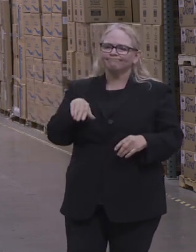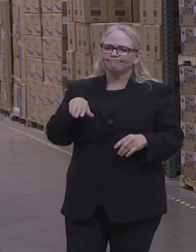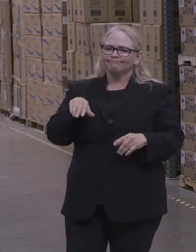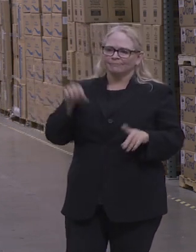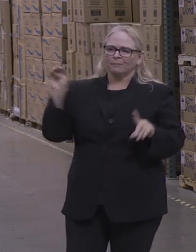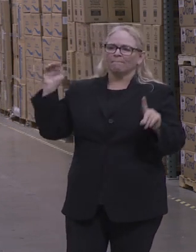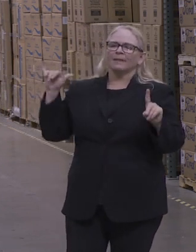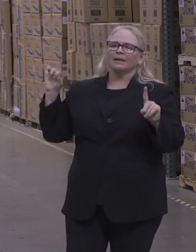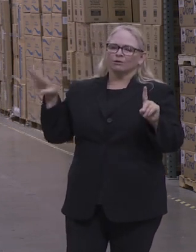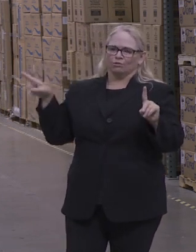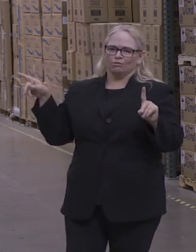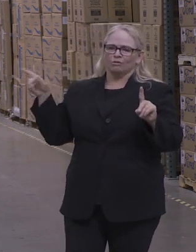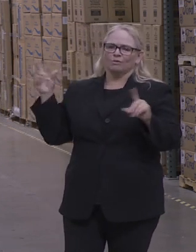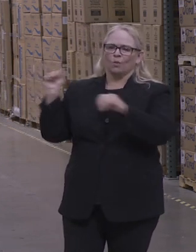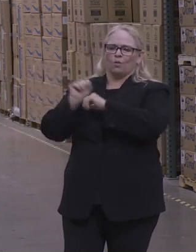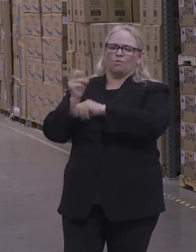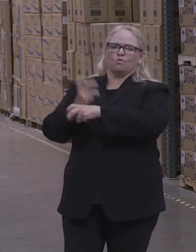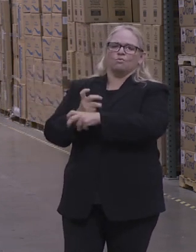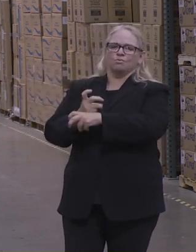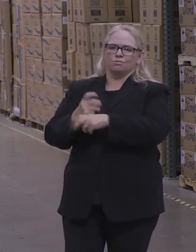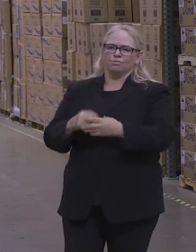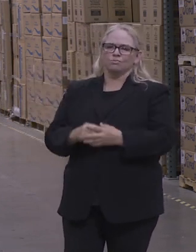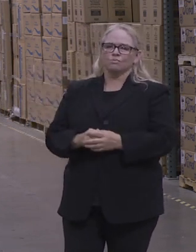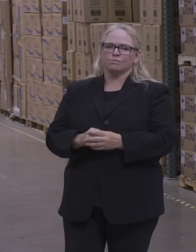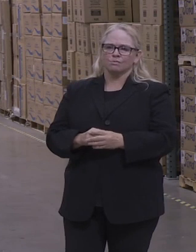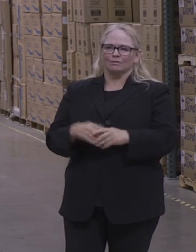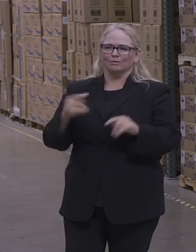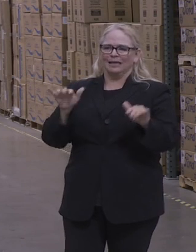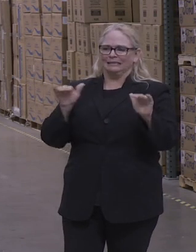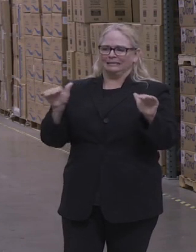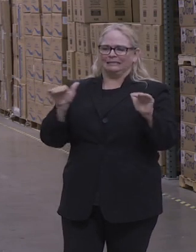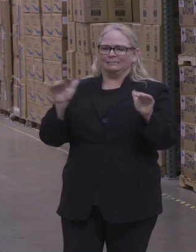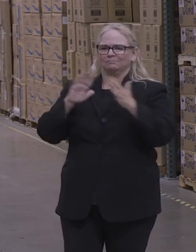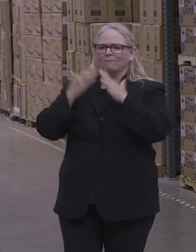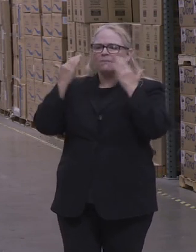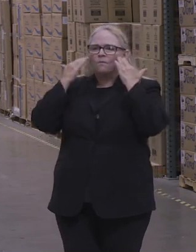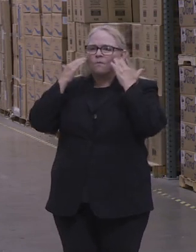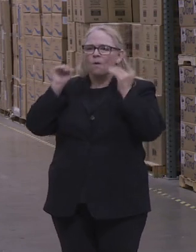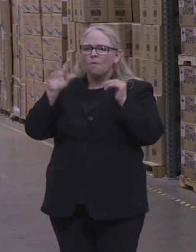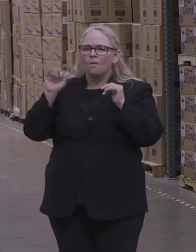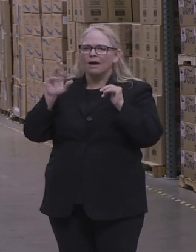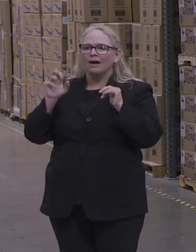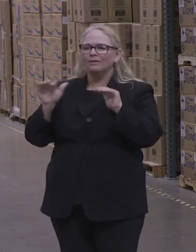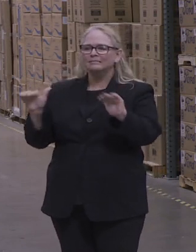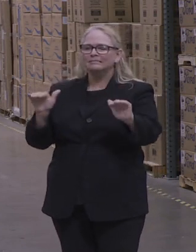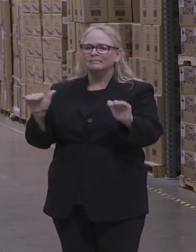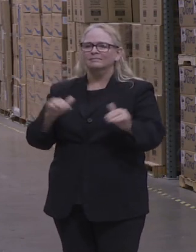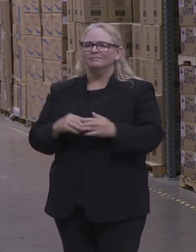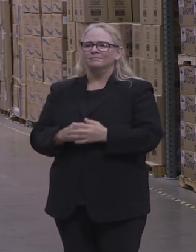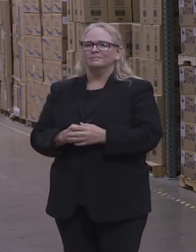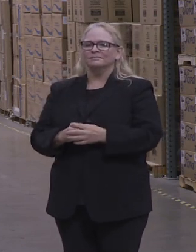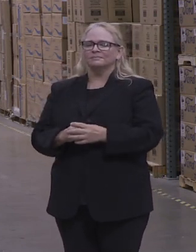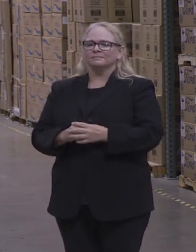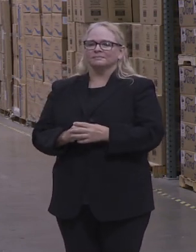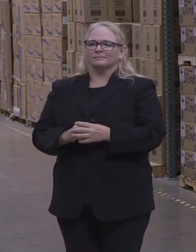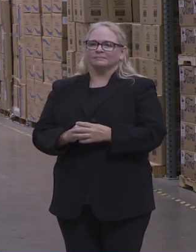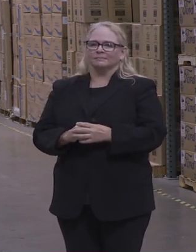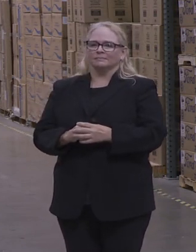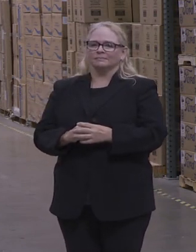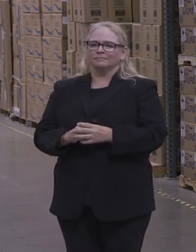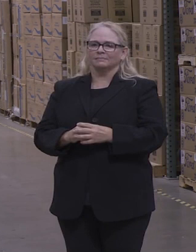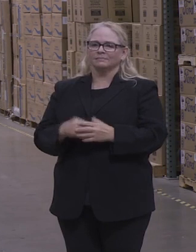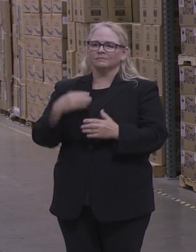many months, but increasing consciousness nationally. That consciousness now manifesting in a growing